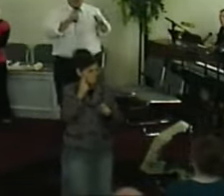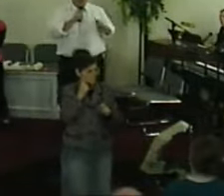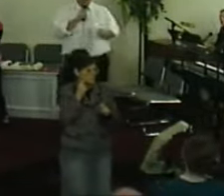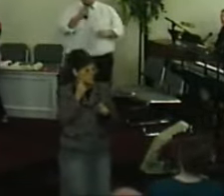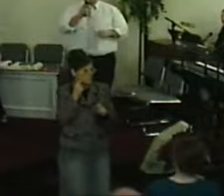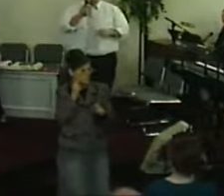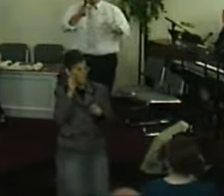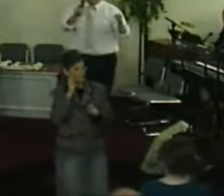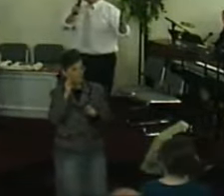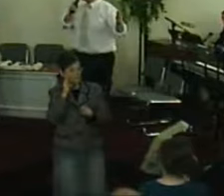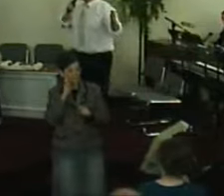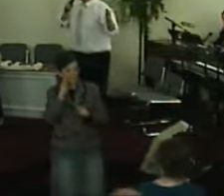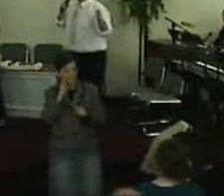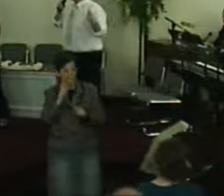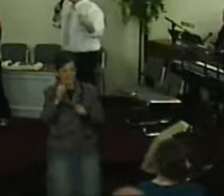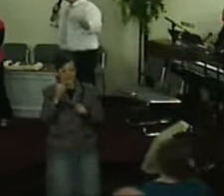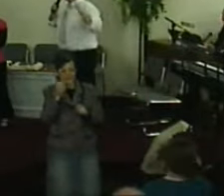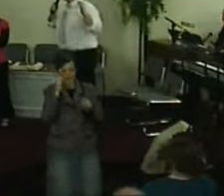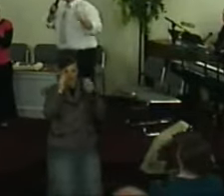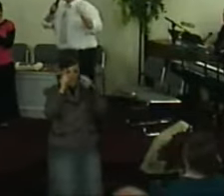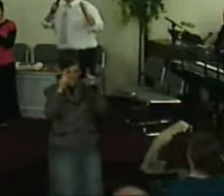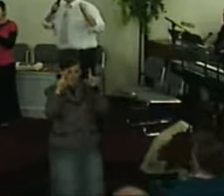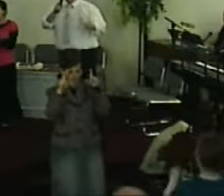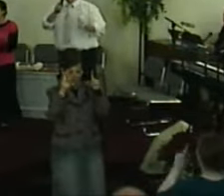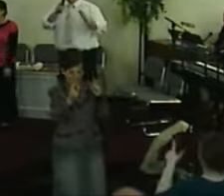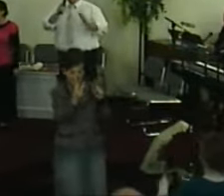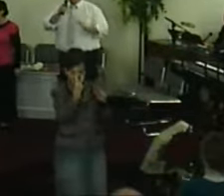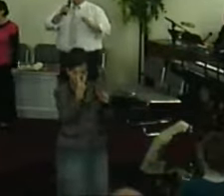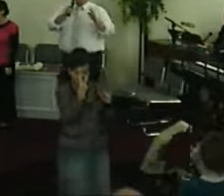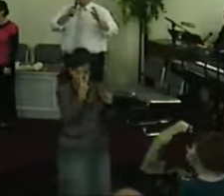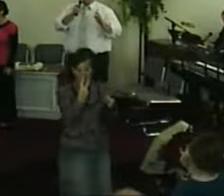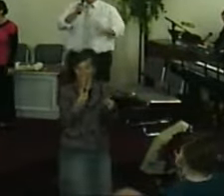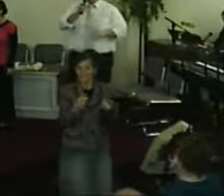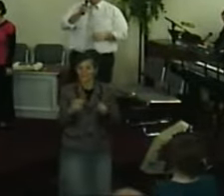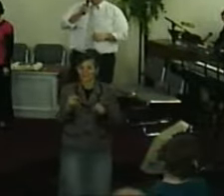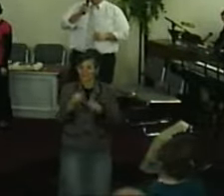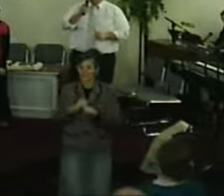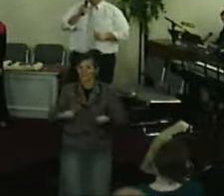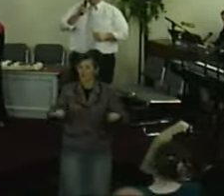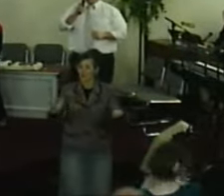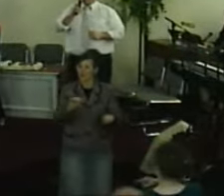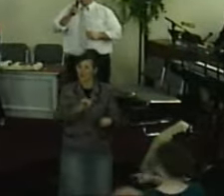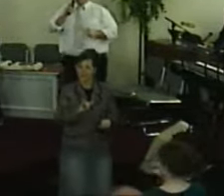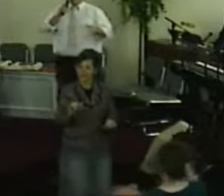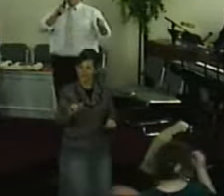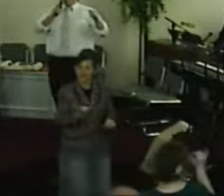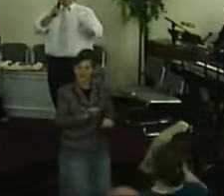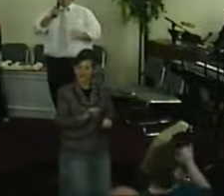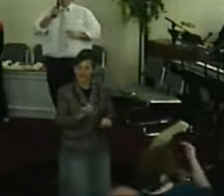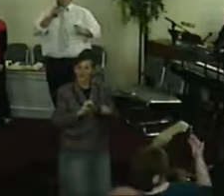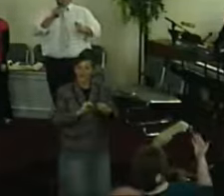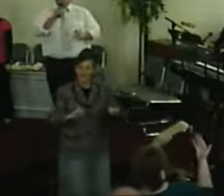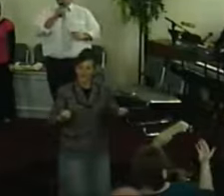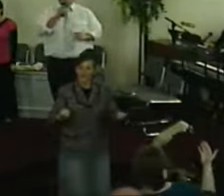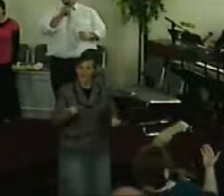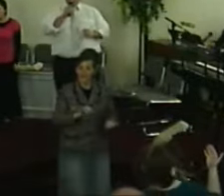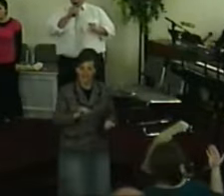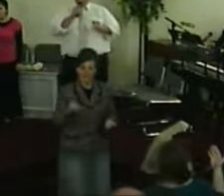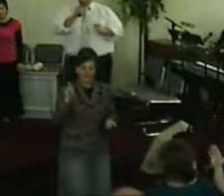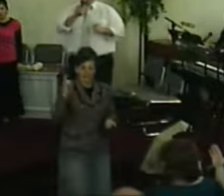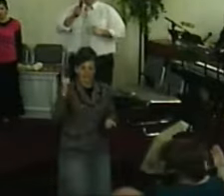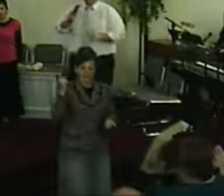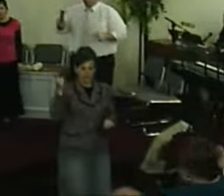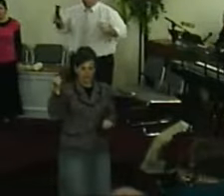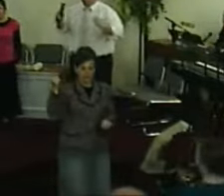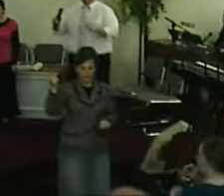Open the eyes of the blind. There's no one like you. No, none like